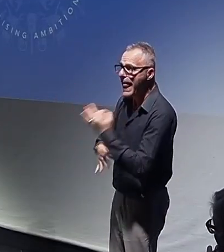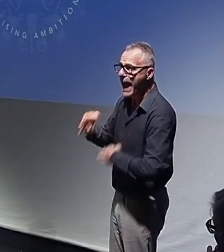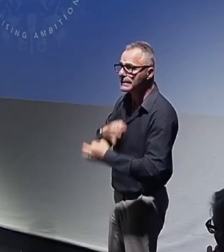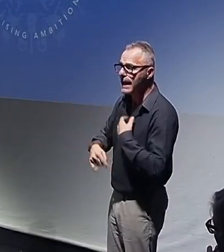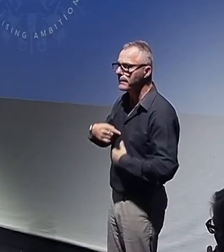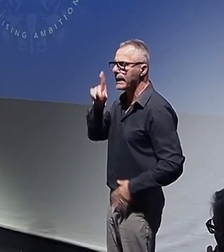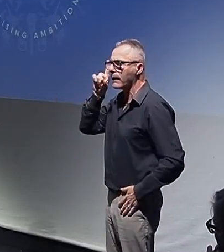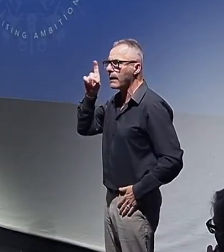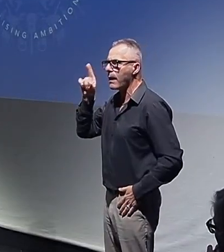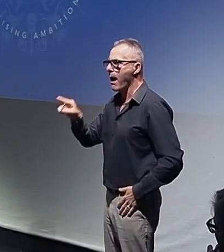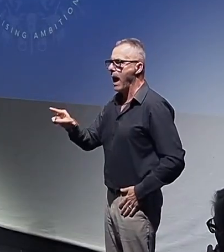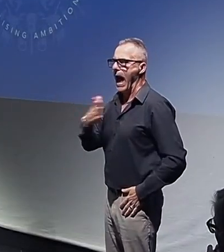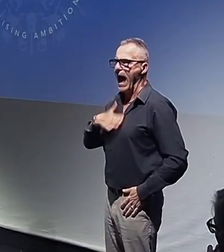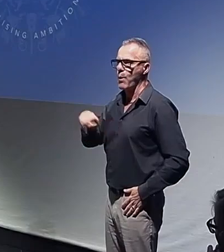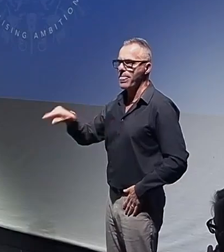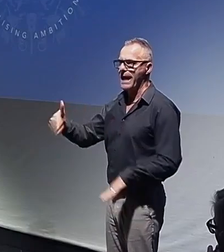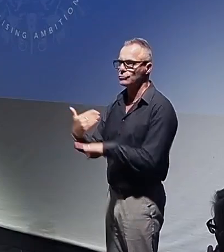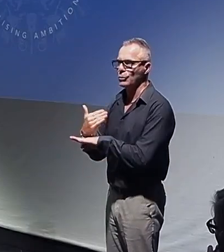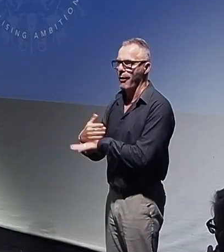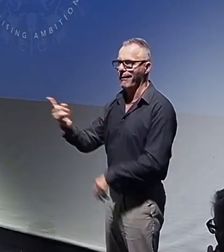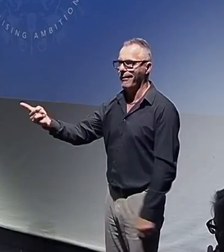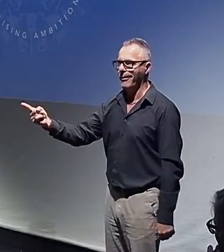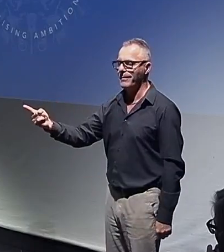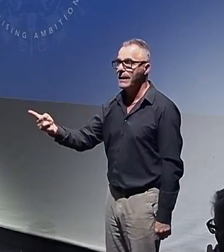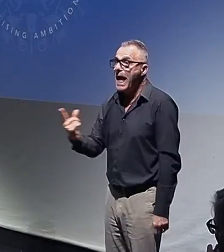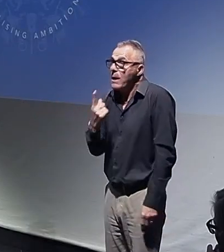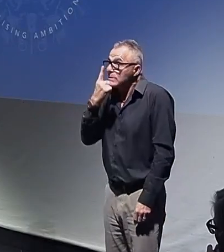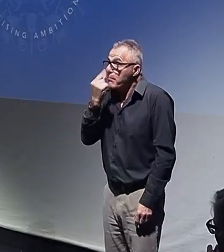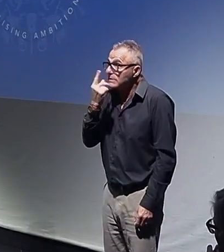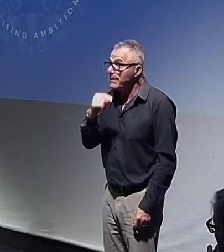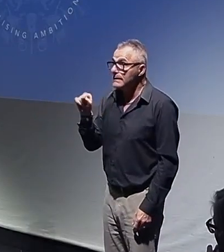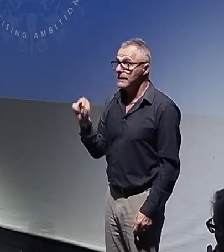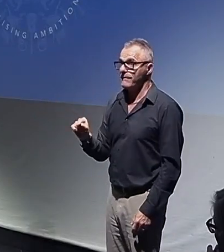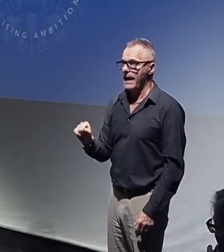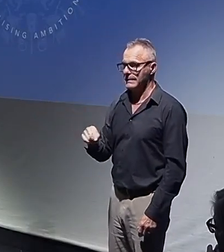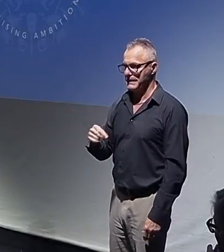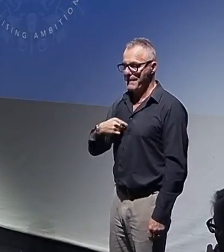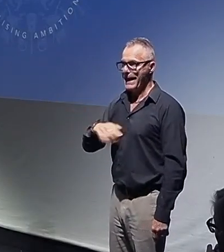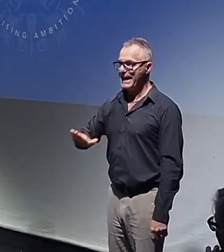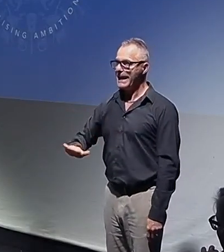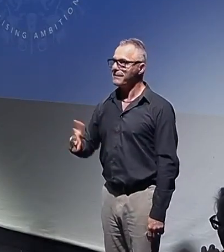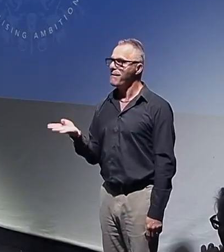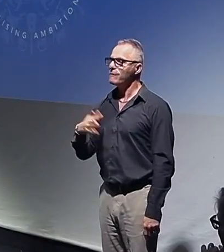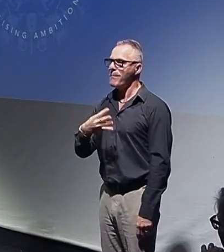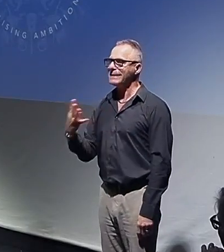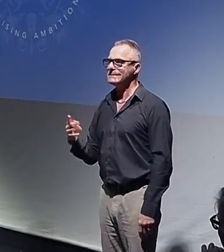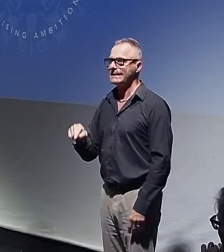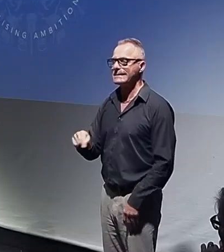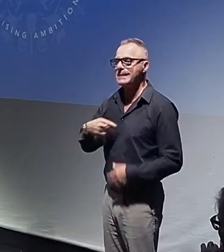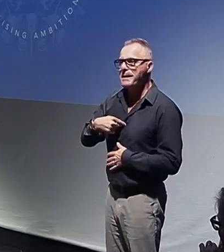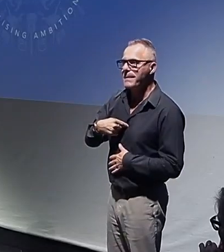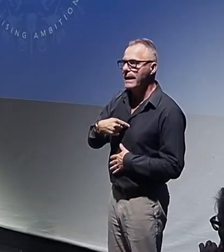clicked, and I went, that's what I want to do. And there was a possibility of that. This kid from Essex was